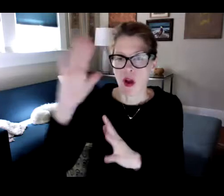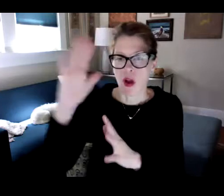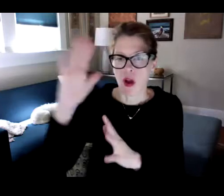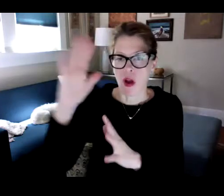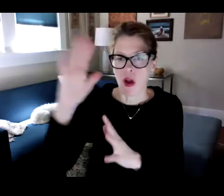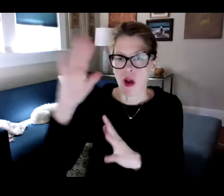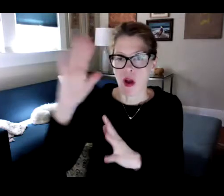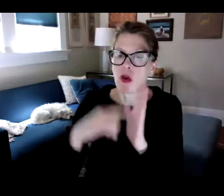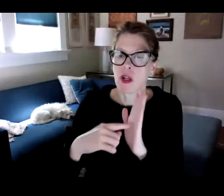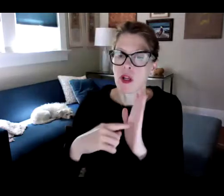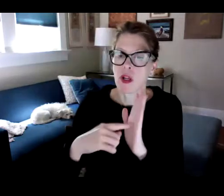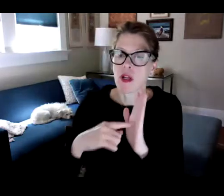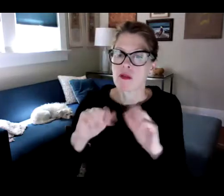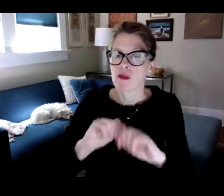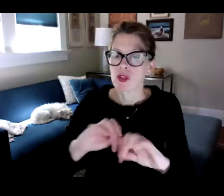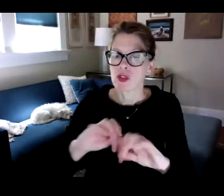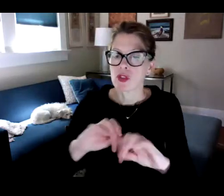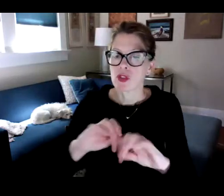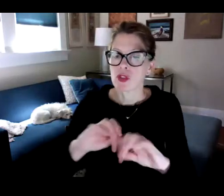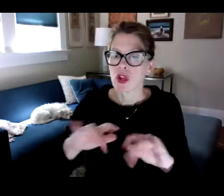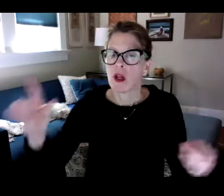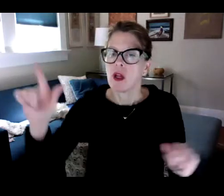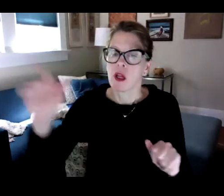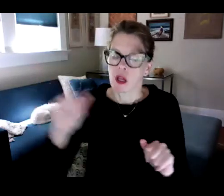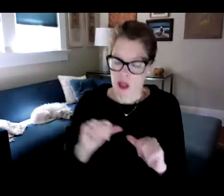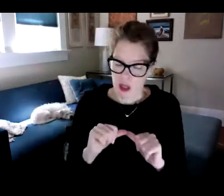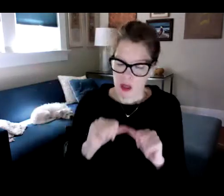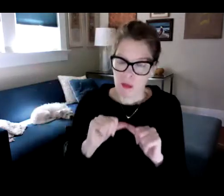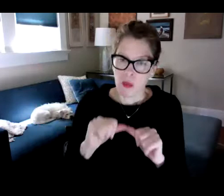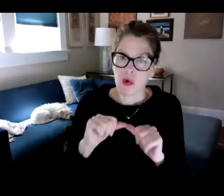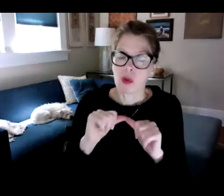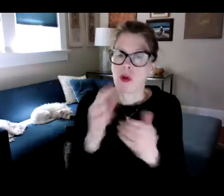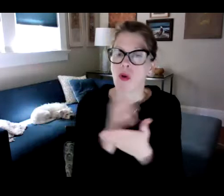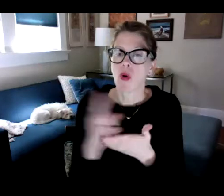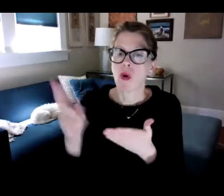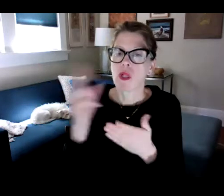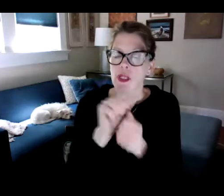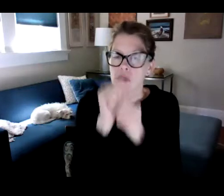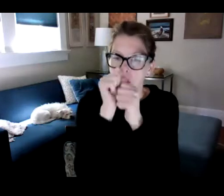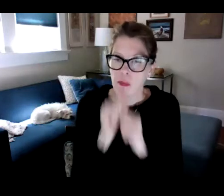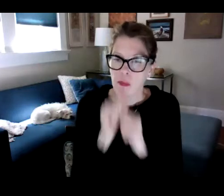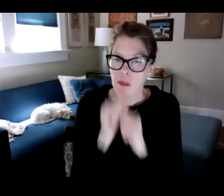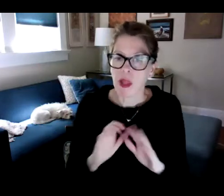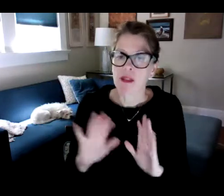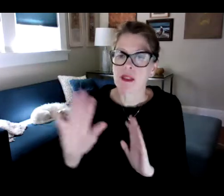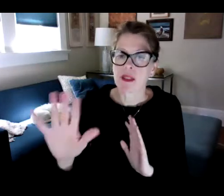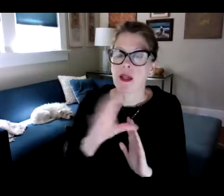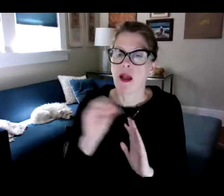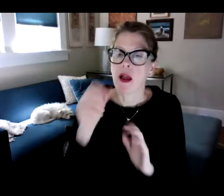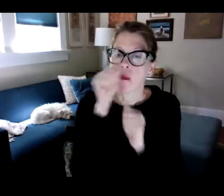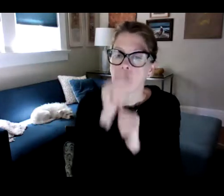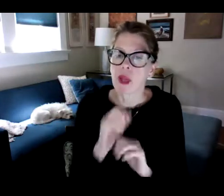glory shone. Immortal, holy, blessed is he,